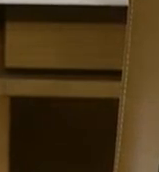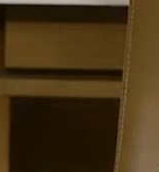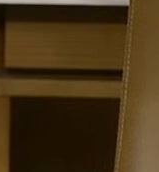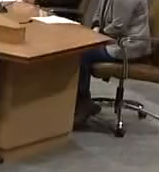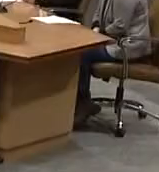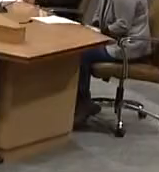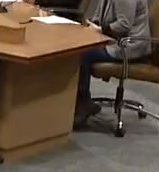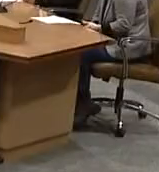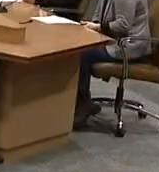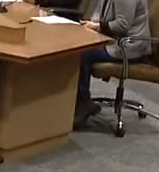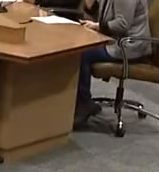Thank you.